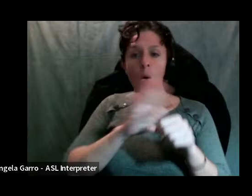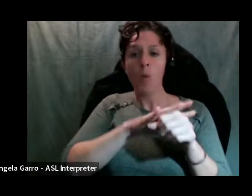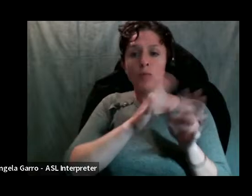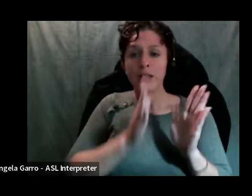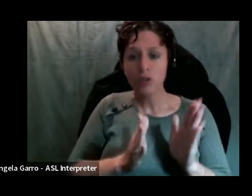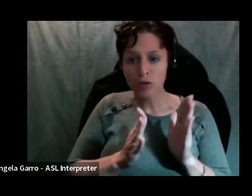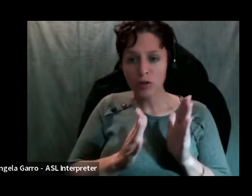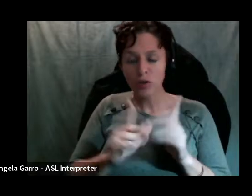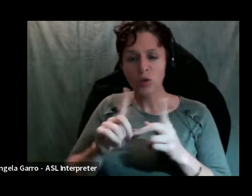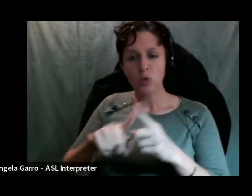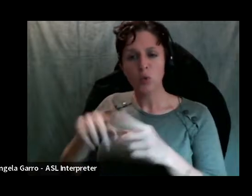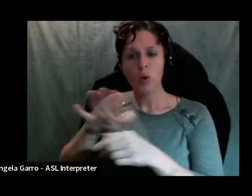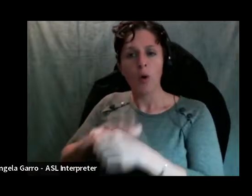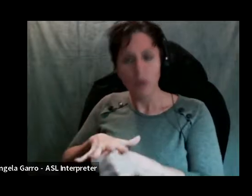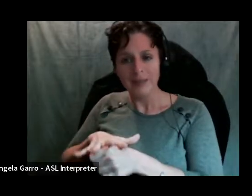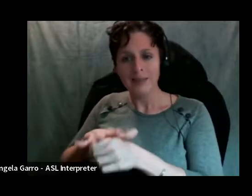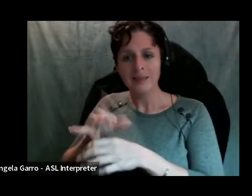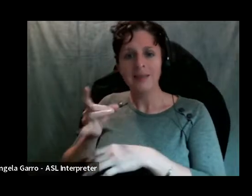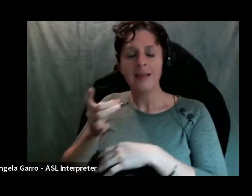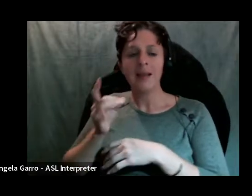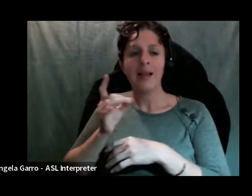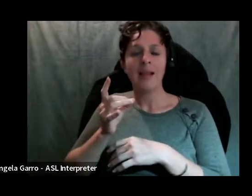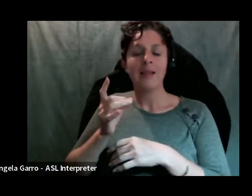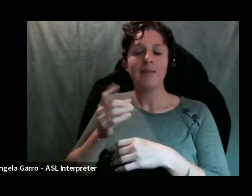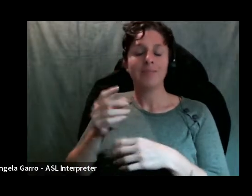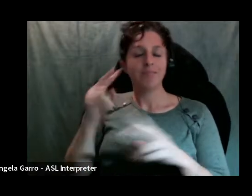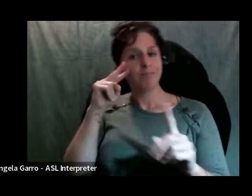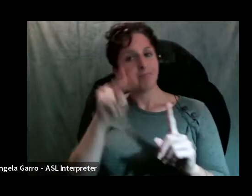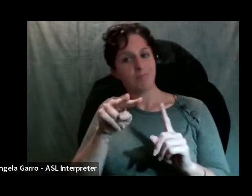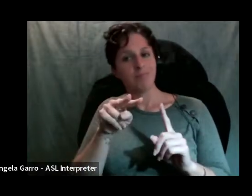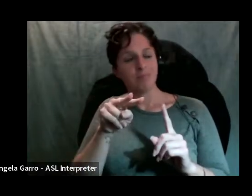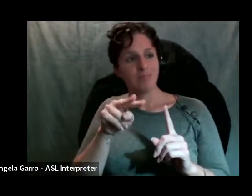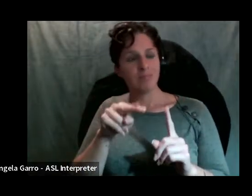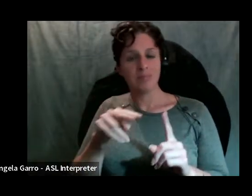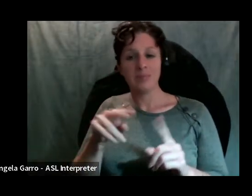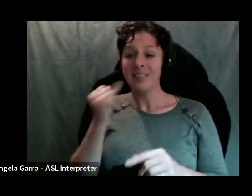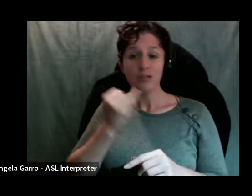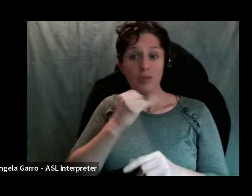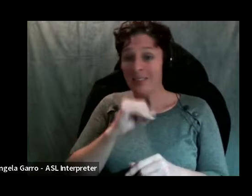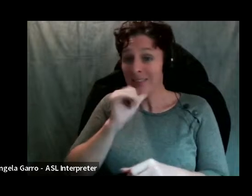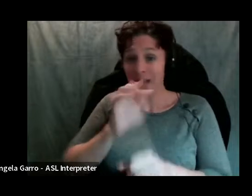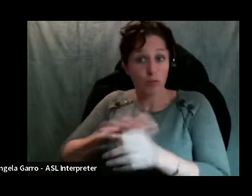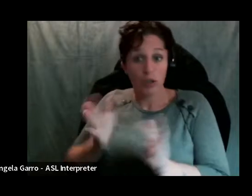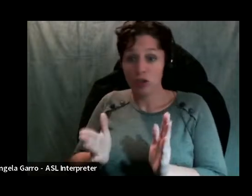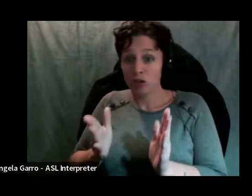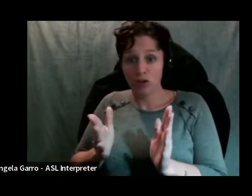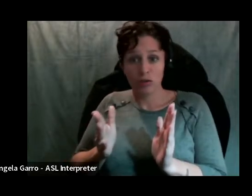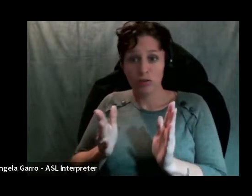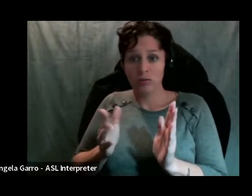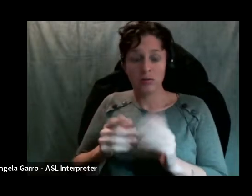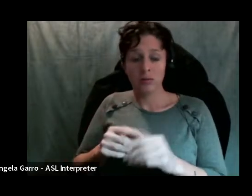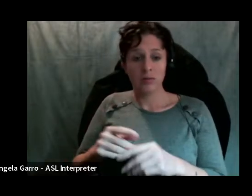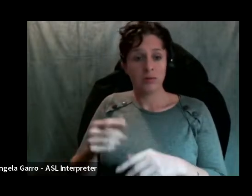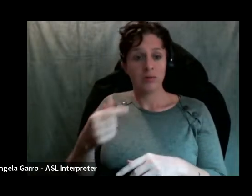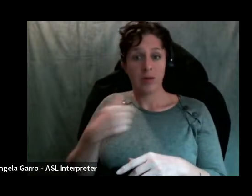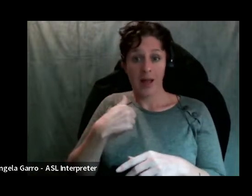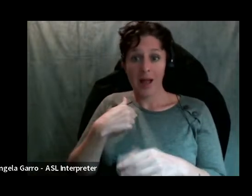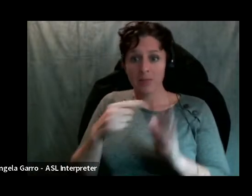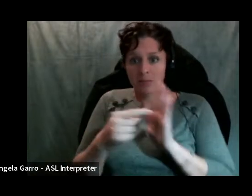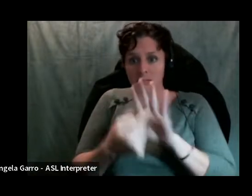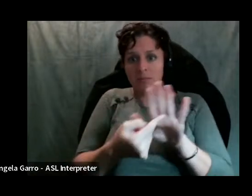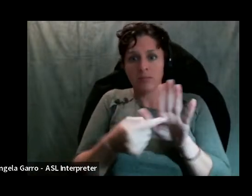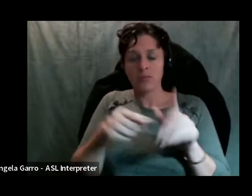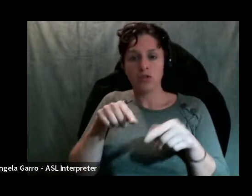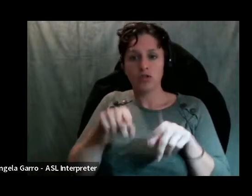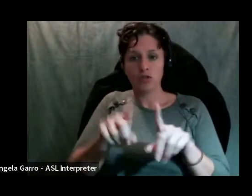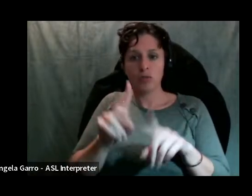lens. Israel is neither an oppressor nor an apartheid state. I debunked this during the November board meeting.